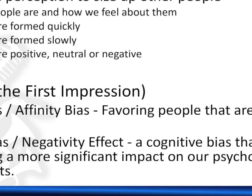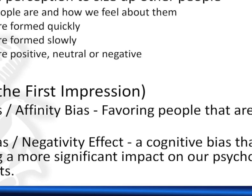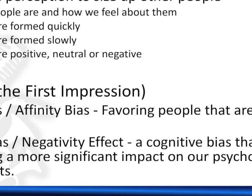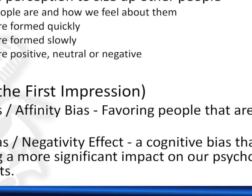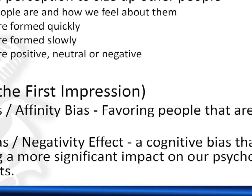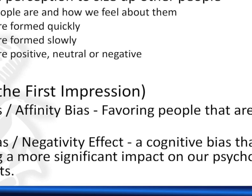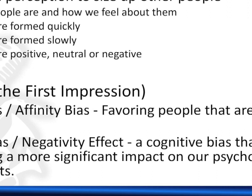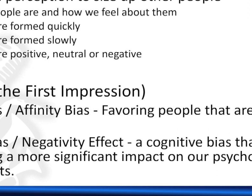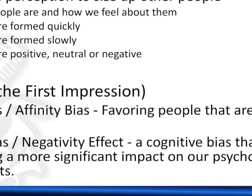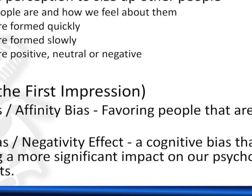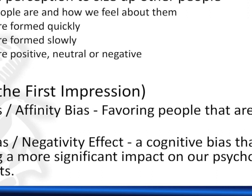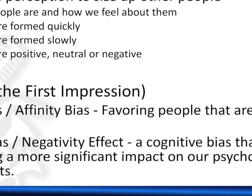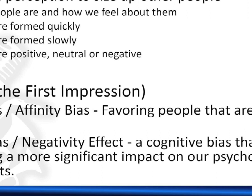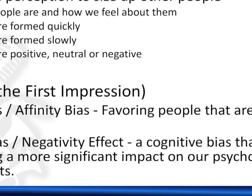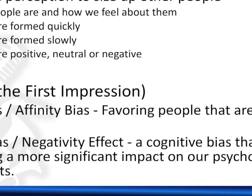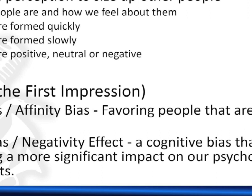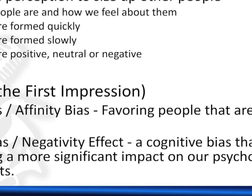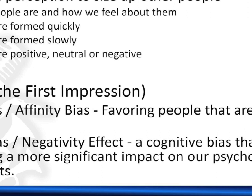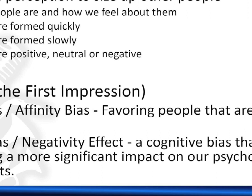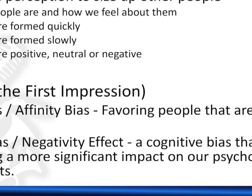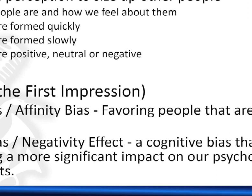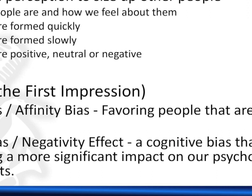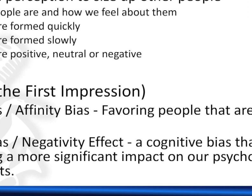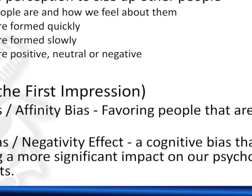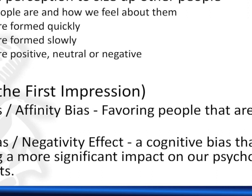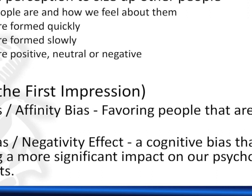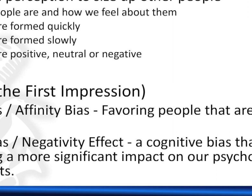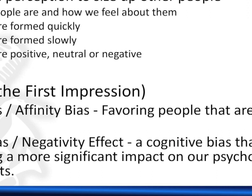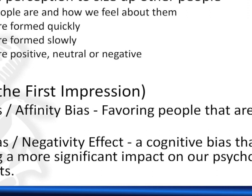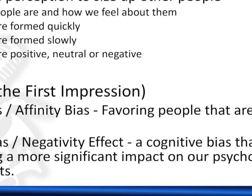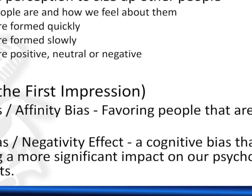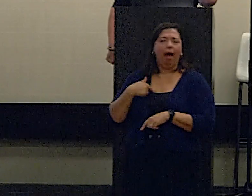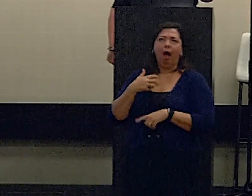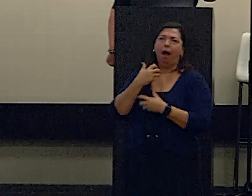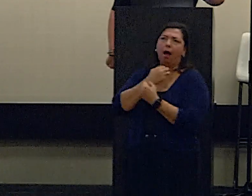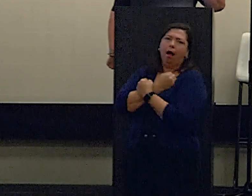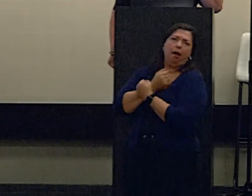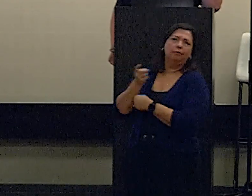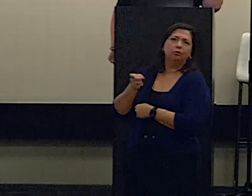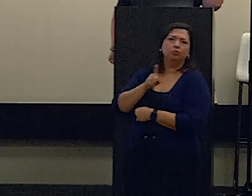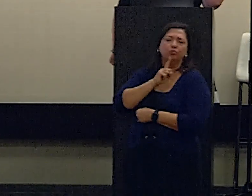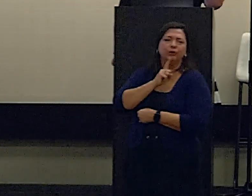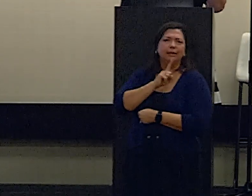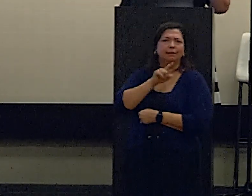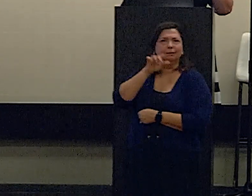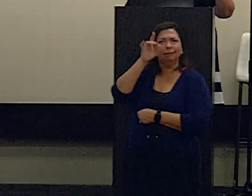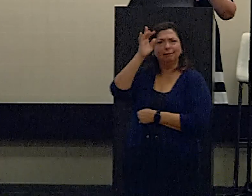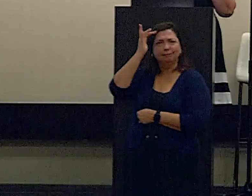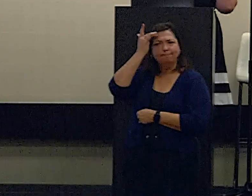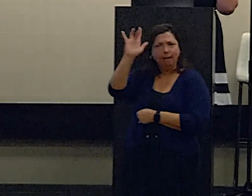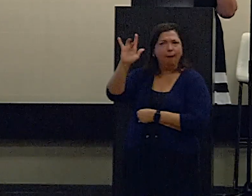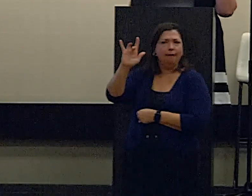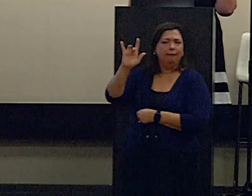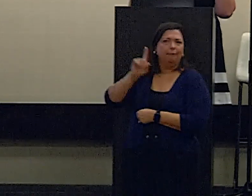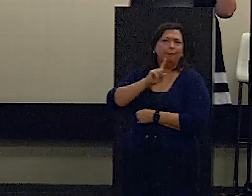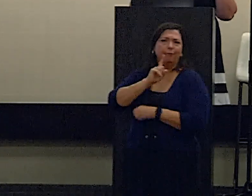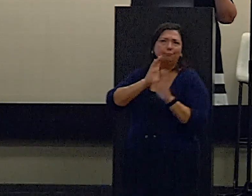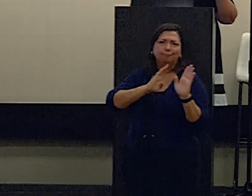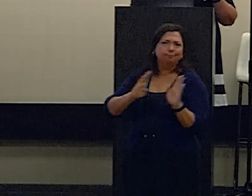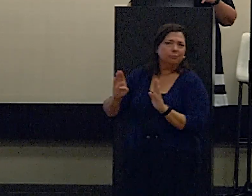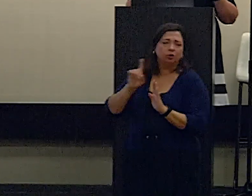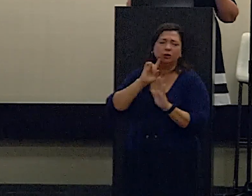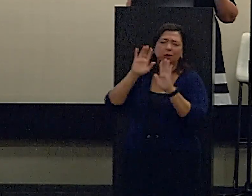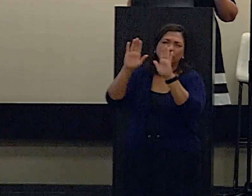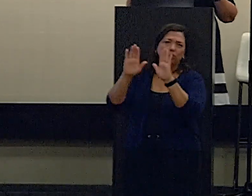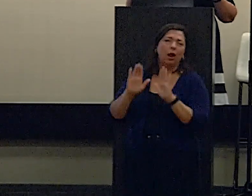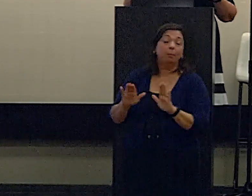oh my gosh, you totally remind me of my friend Heidi. And I adore Heidi, and she's super smart, and she's super together, and she is just